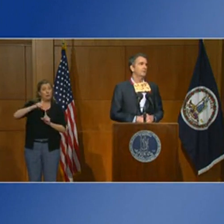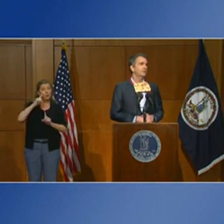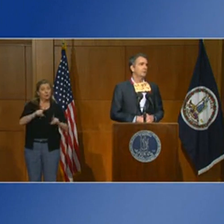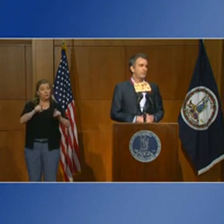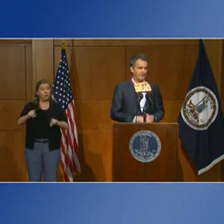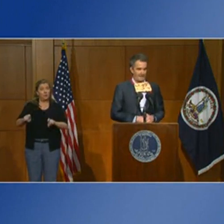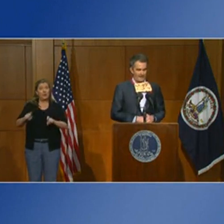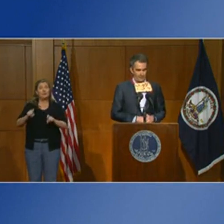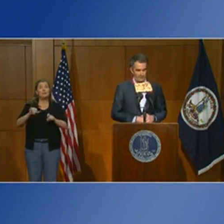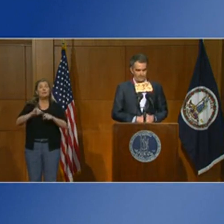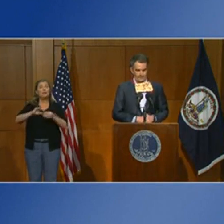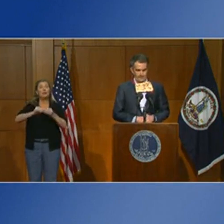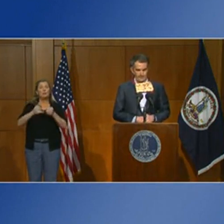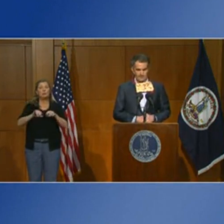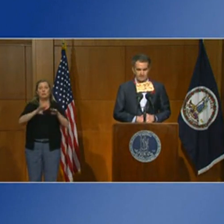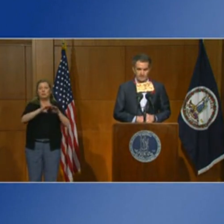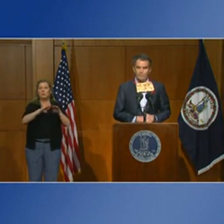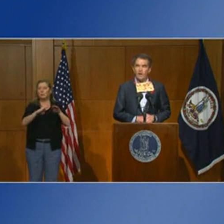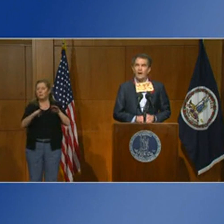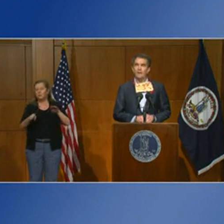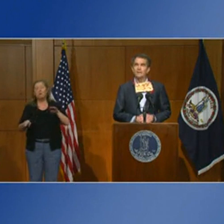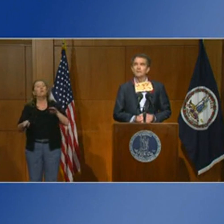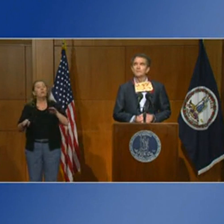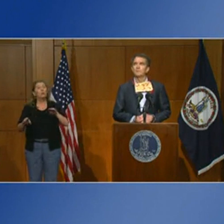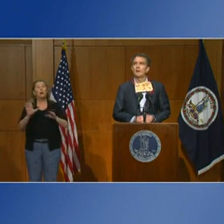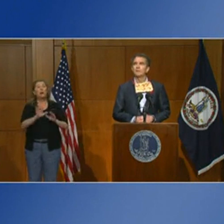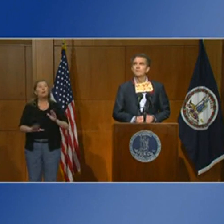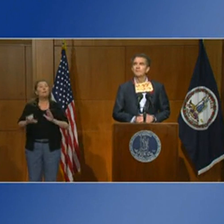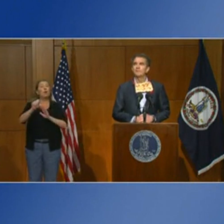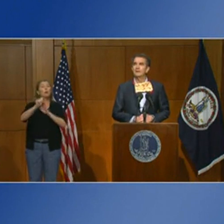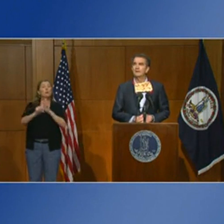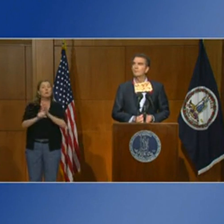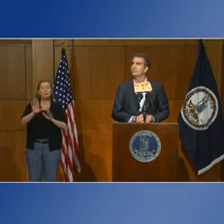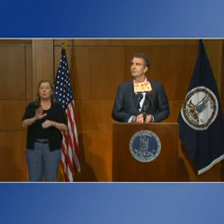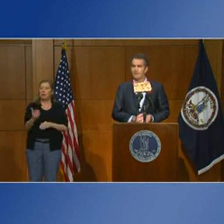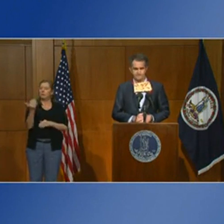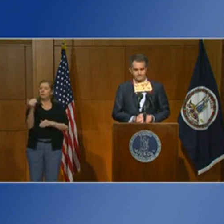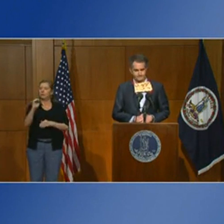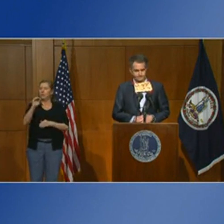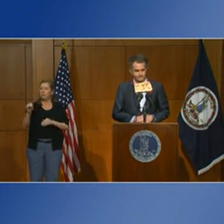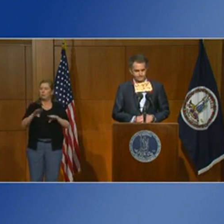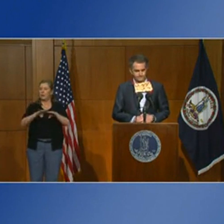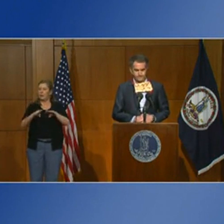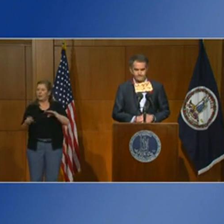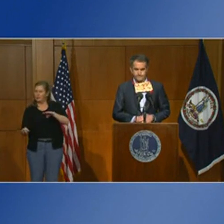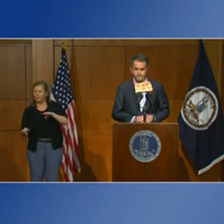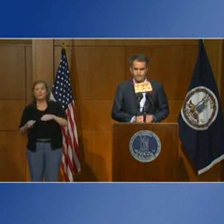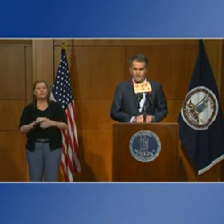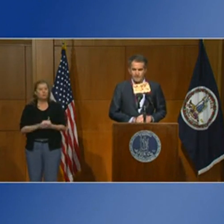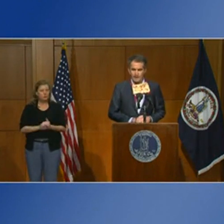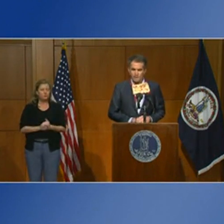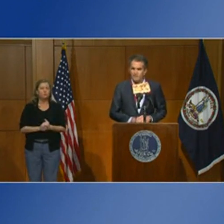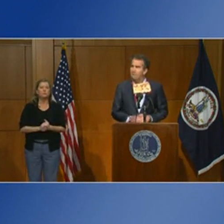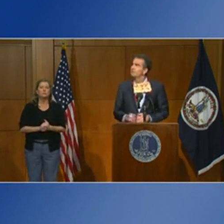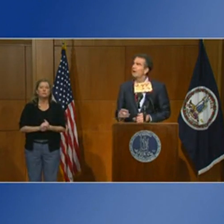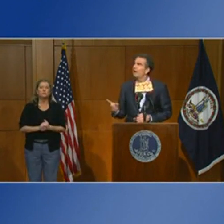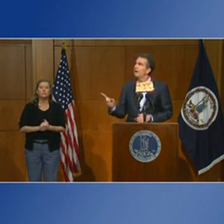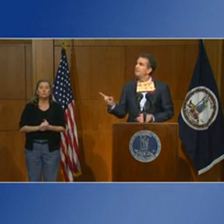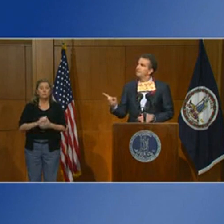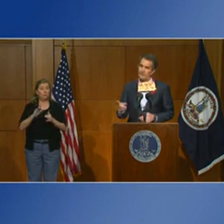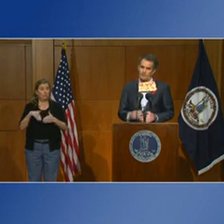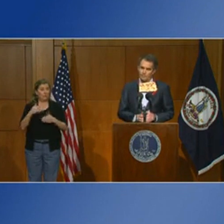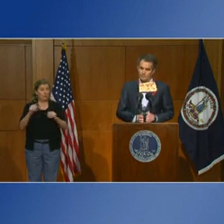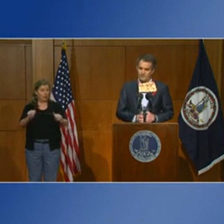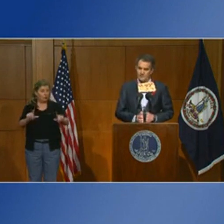continues to trend downward. Statewide, it is at about 15%. And on this